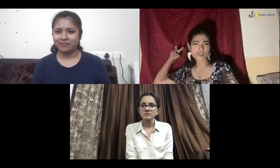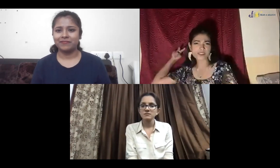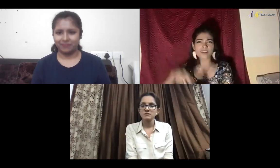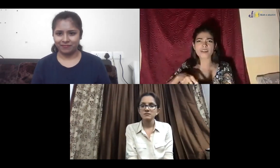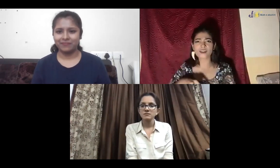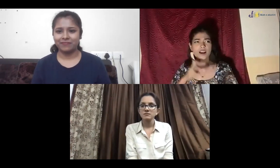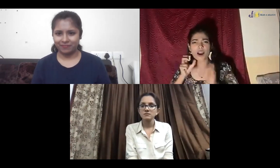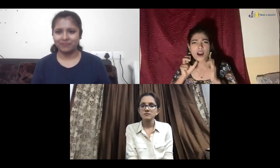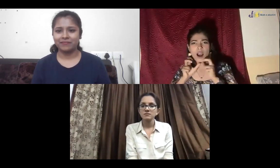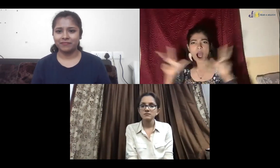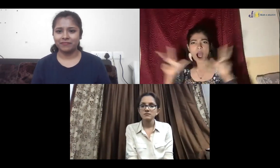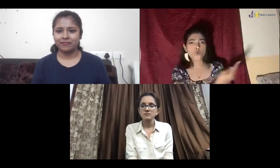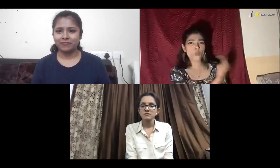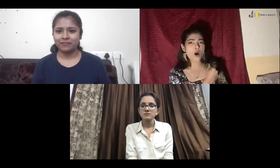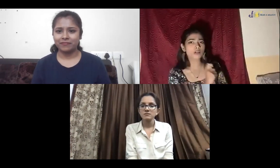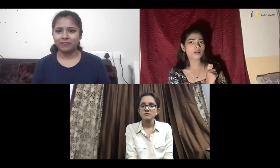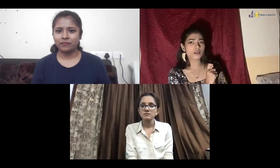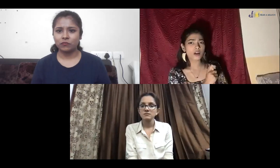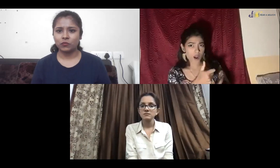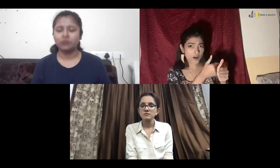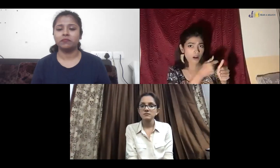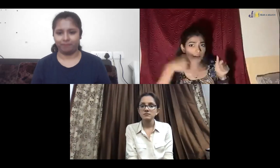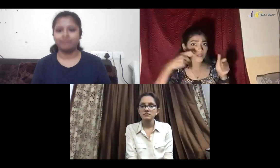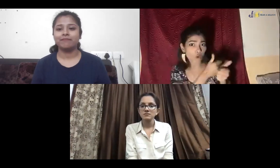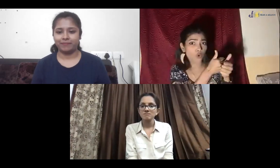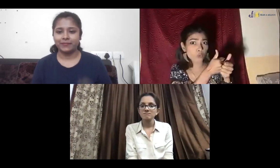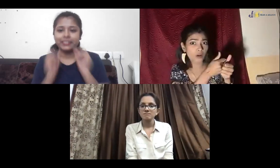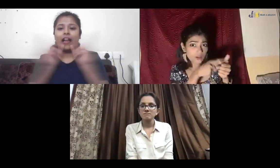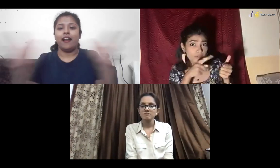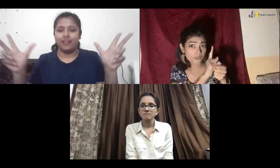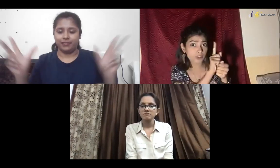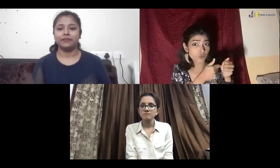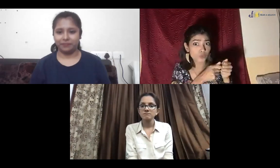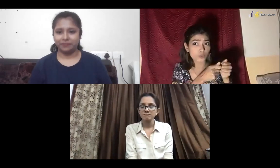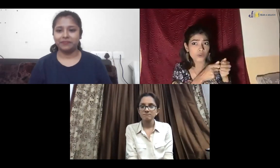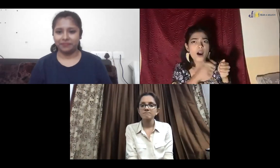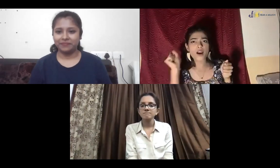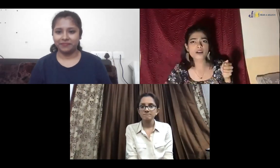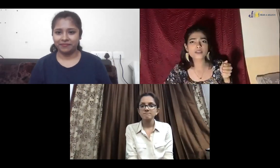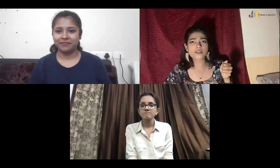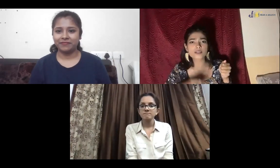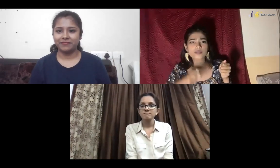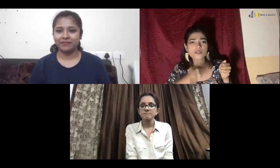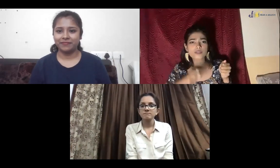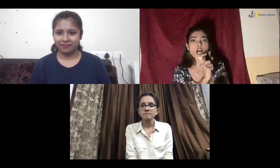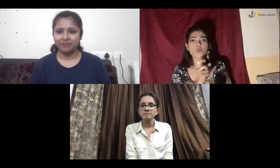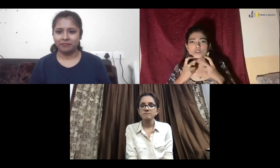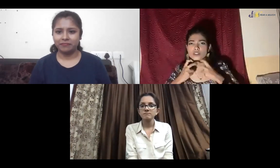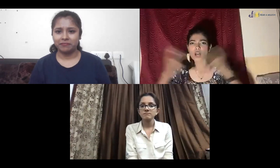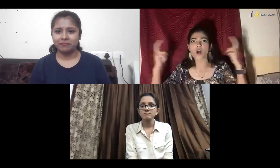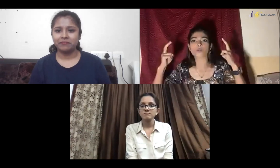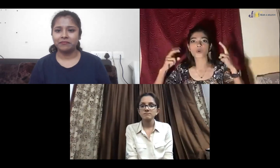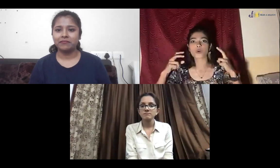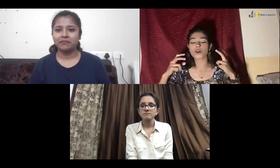and Be brave enough. you have to be brave enough. We have to show. The- We have to show that someone is,